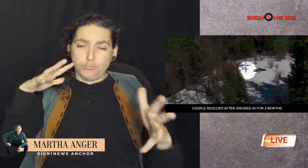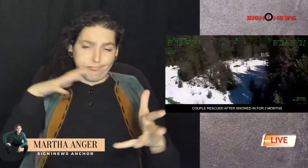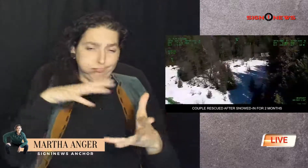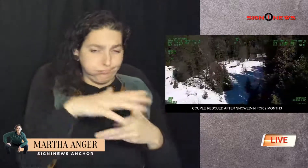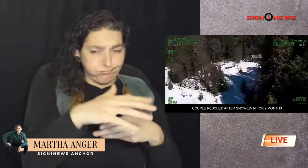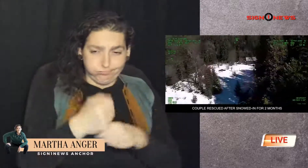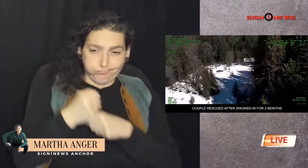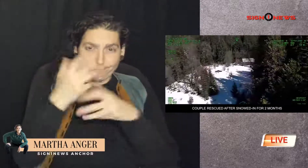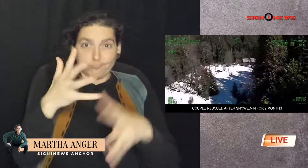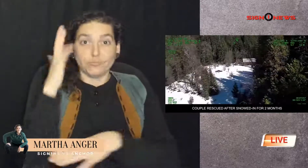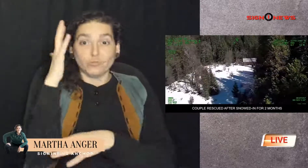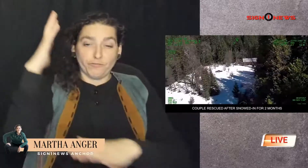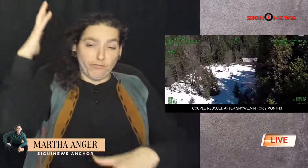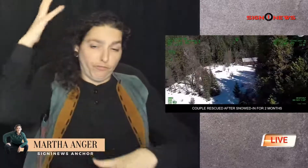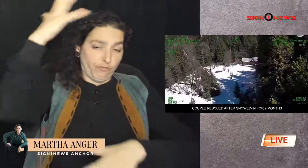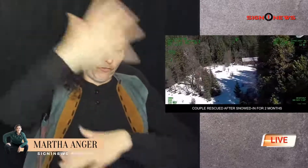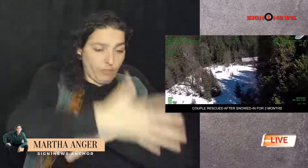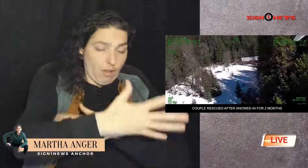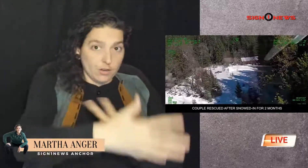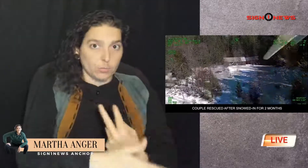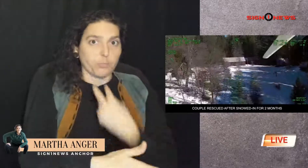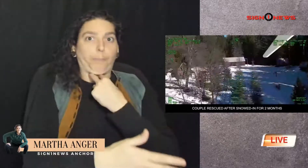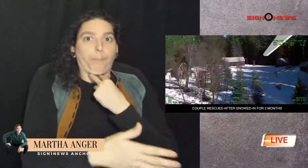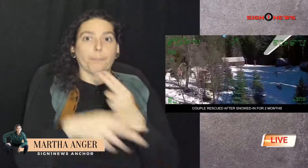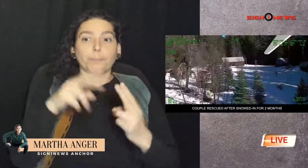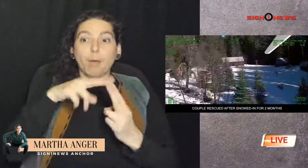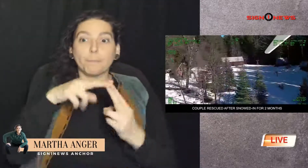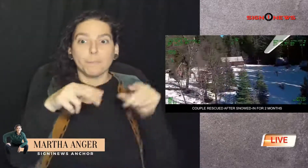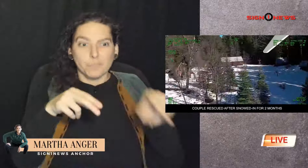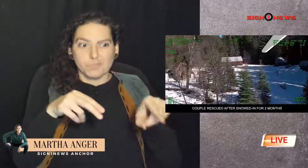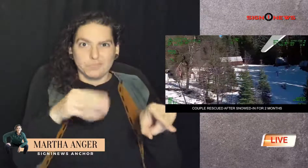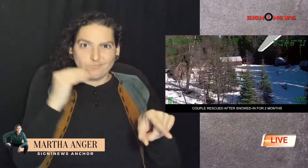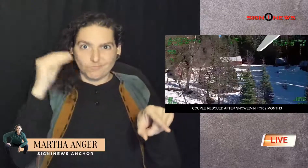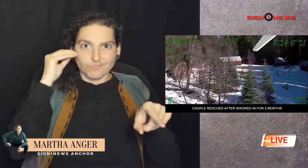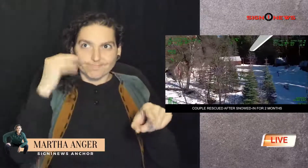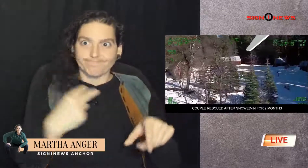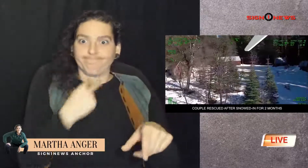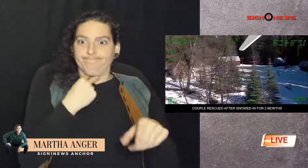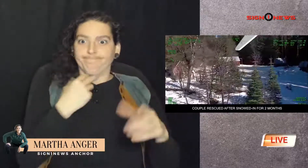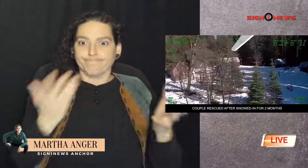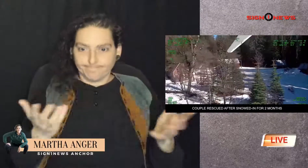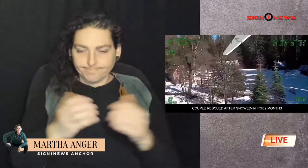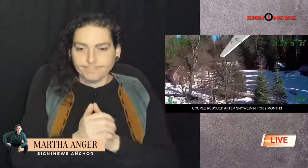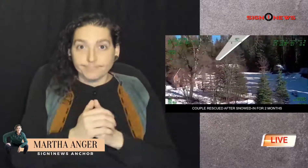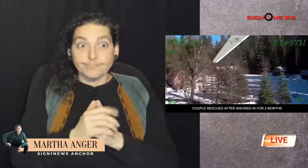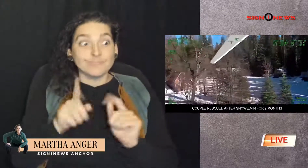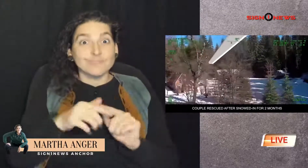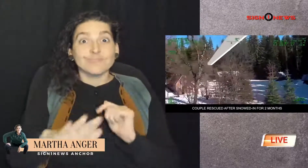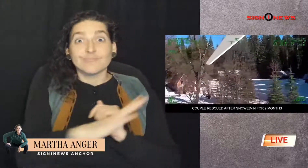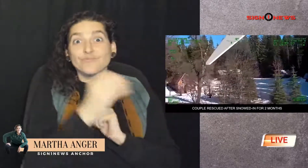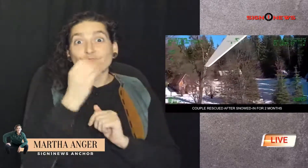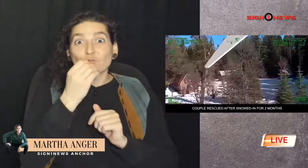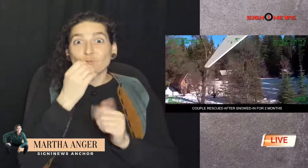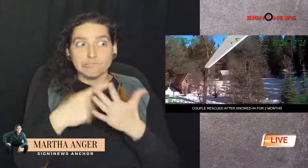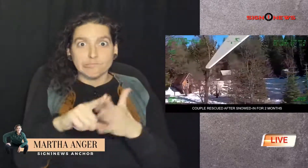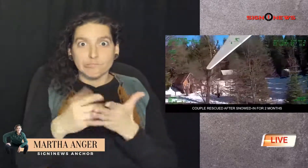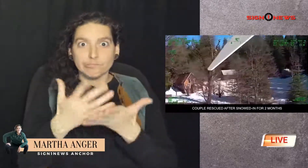According to a press release, a December winter storm caused trees to fall and trapped the couple in the home.